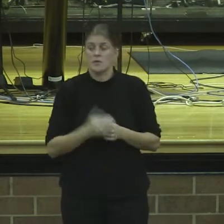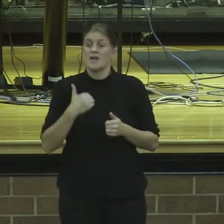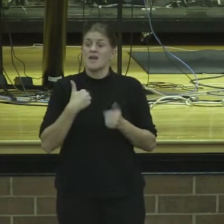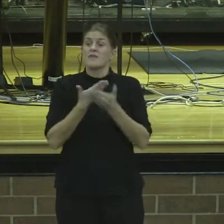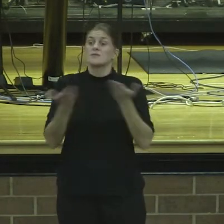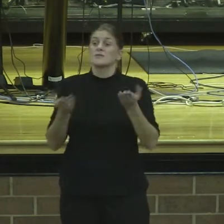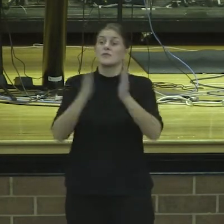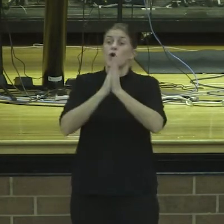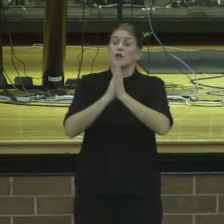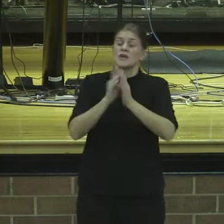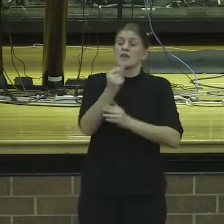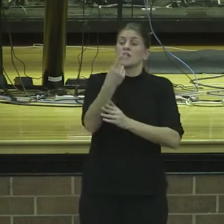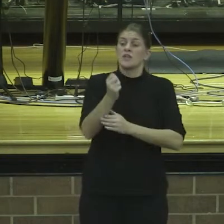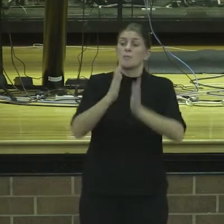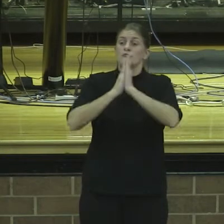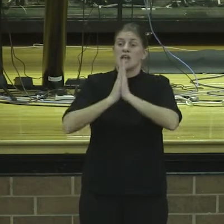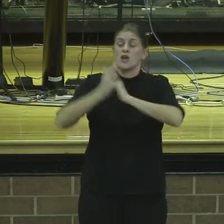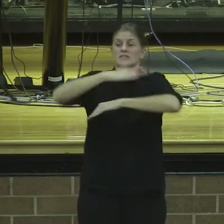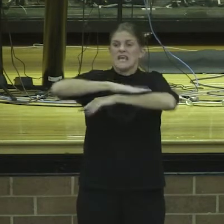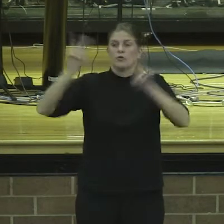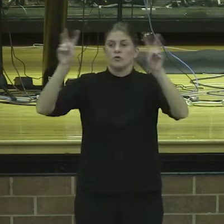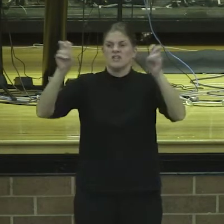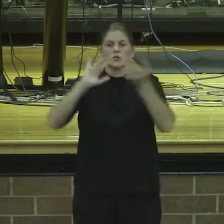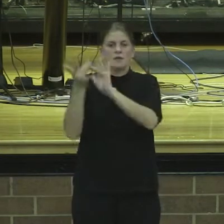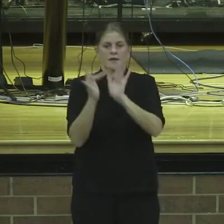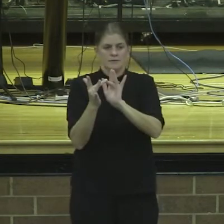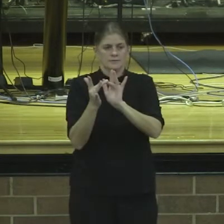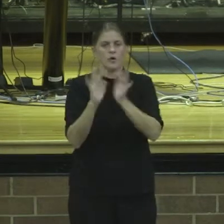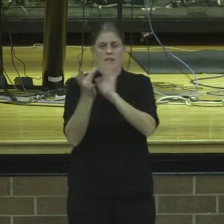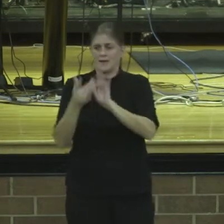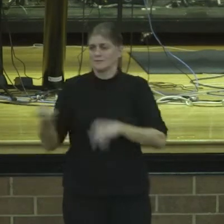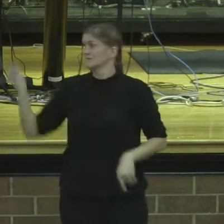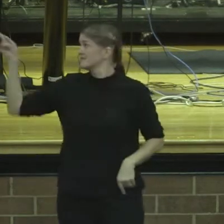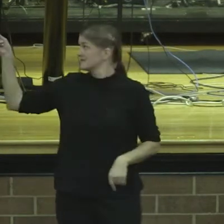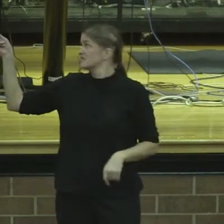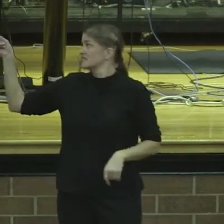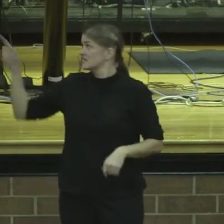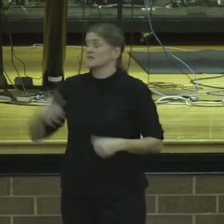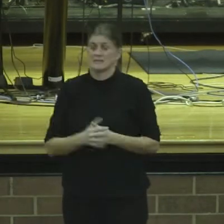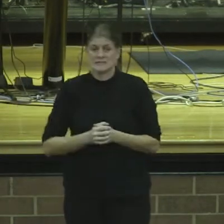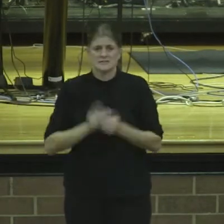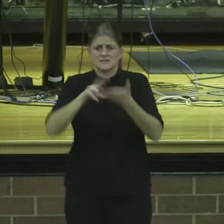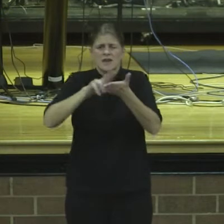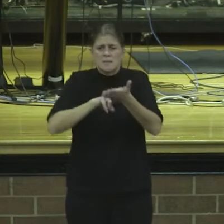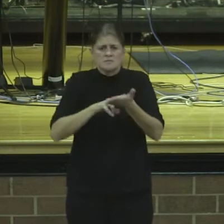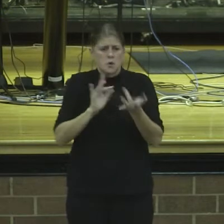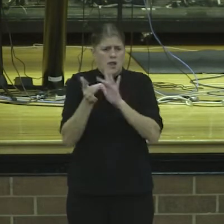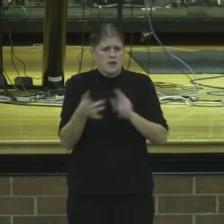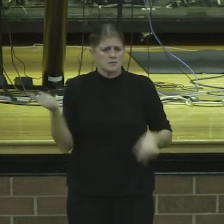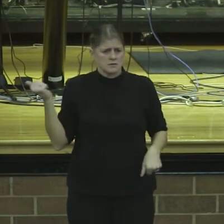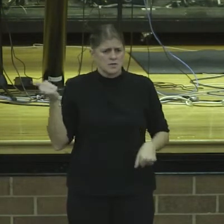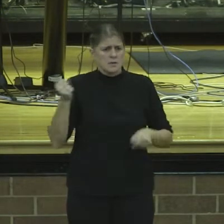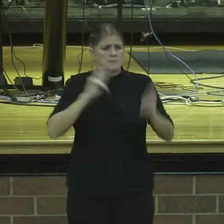prayer table. It's our online prayer chain. Sign up for it if you haven't already. There's a link to our website